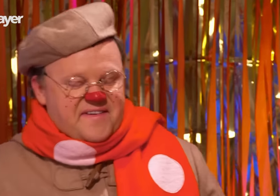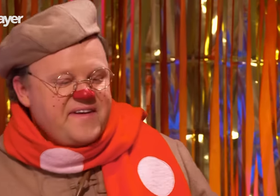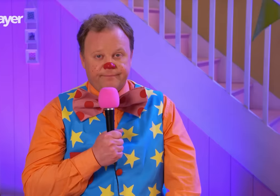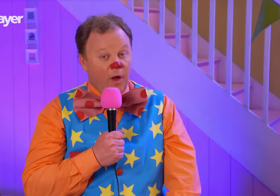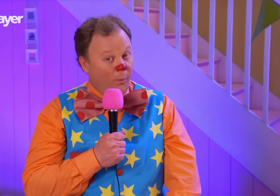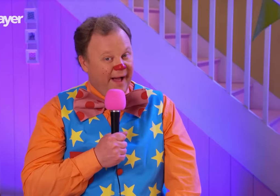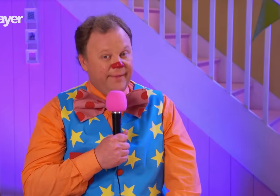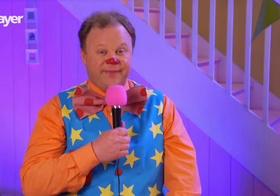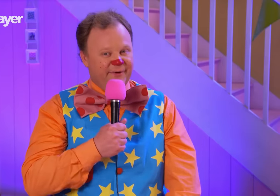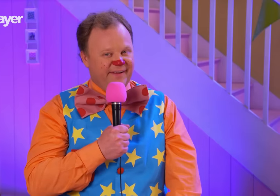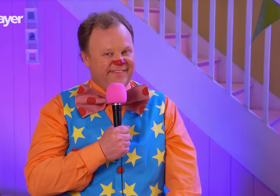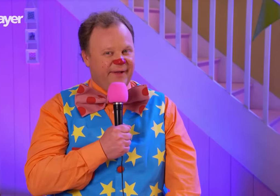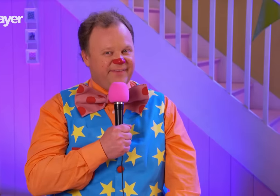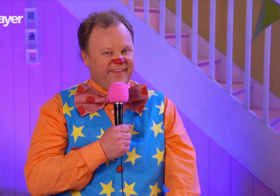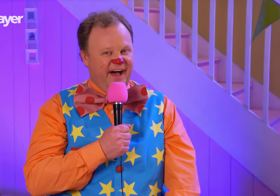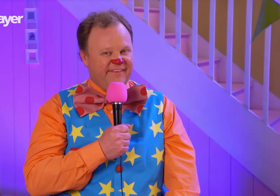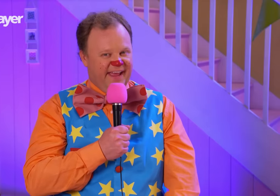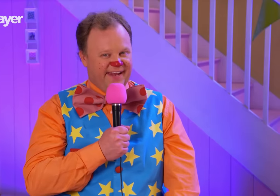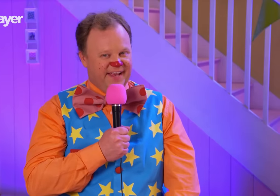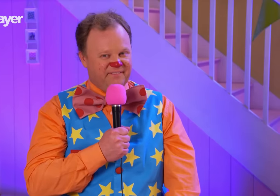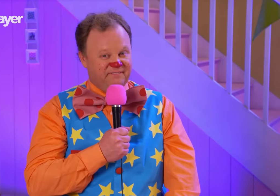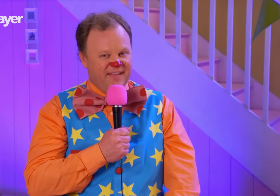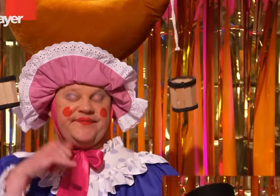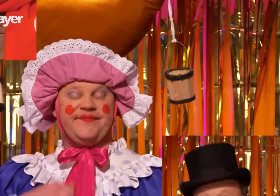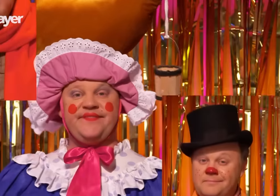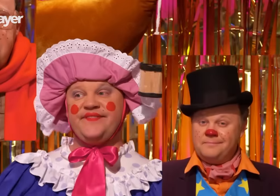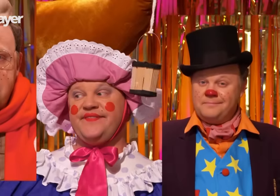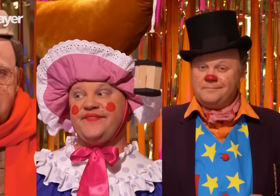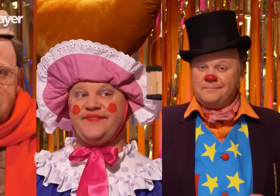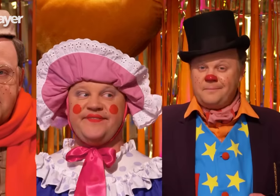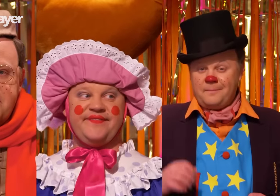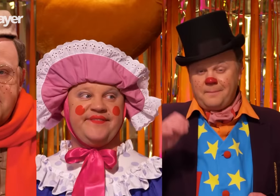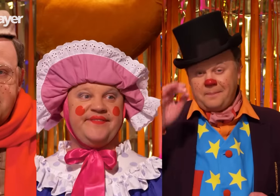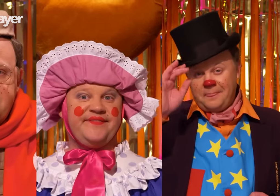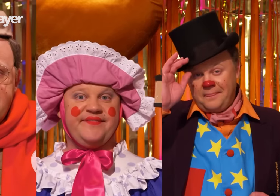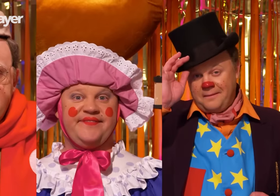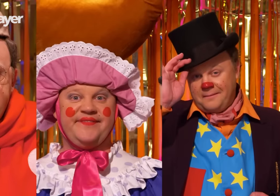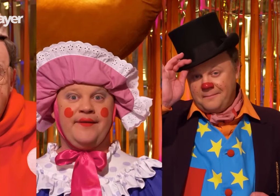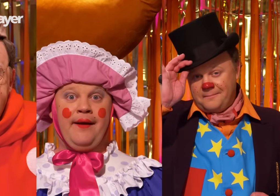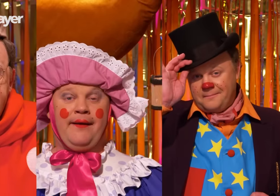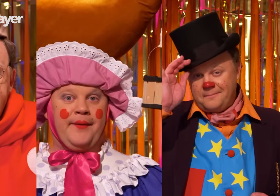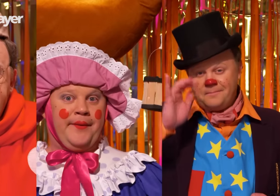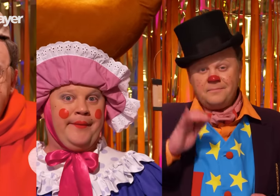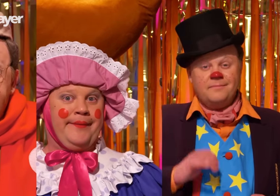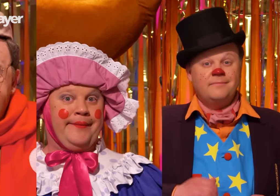Tumble? Well, the results are in. The winner of Tumbleton's Got